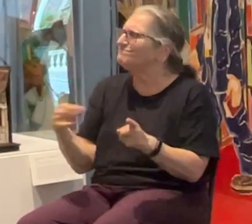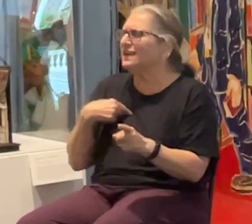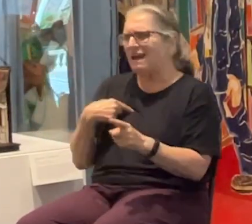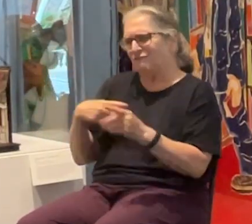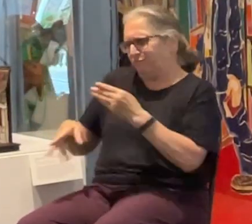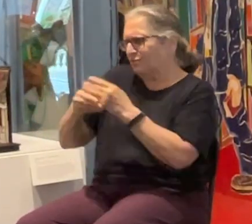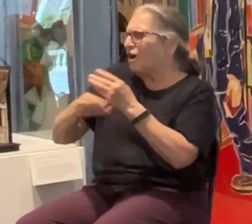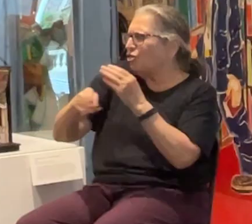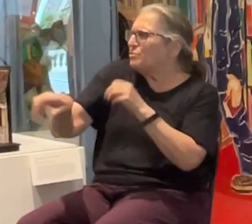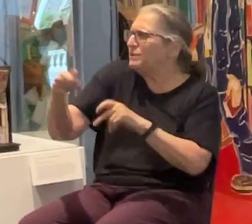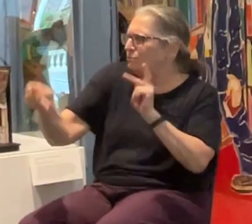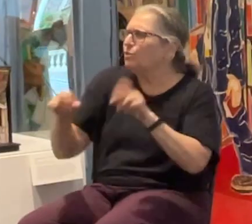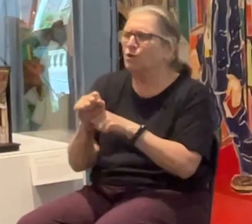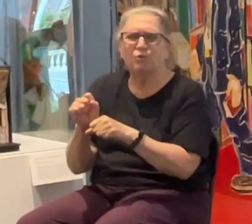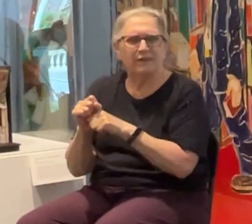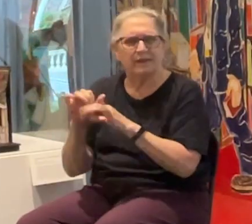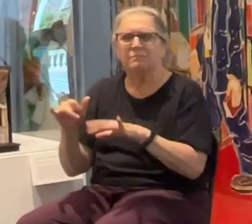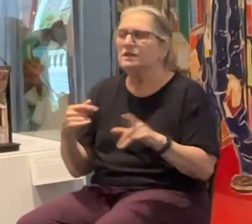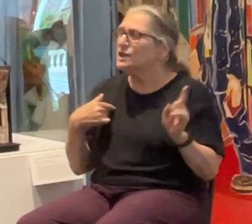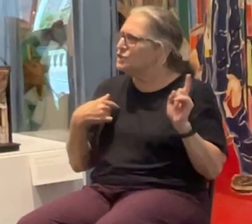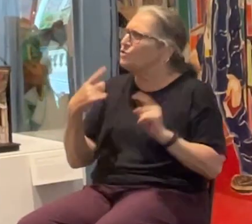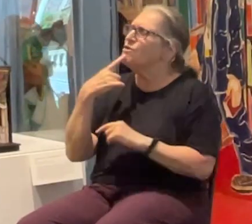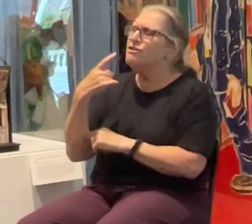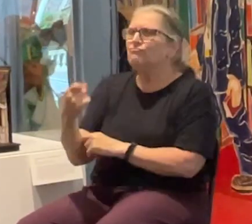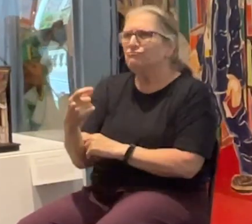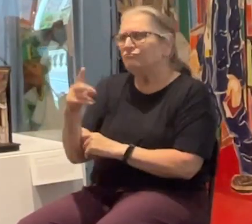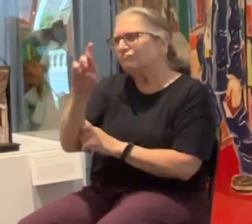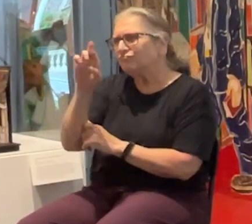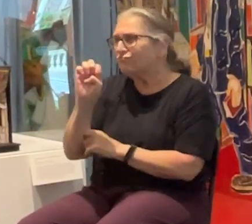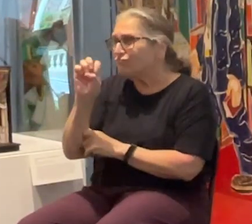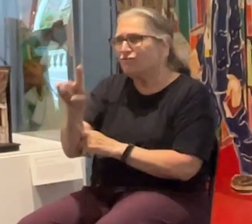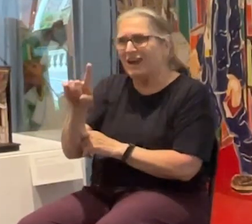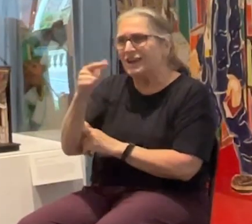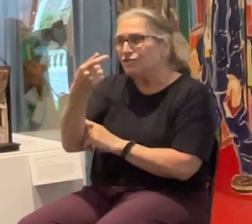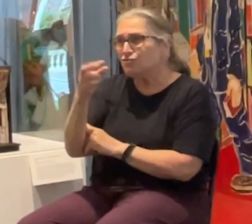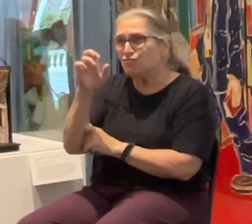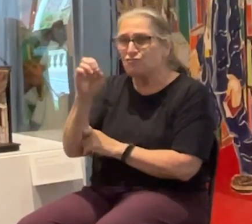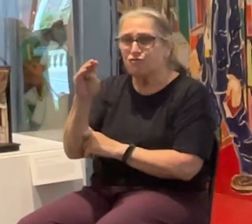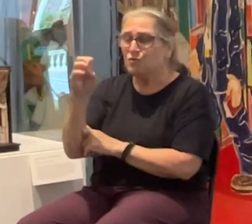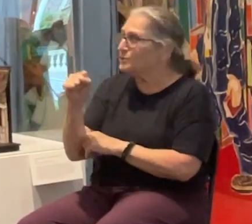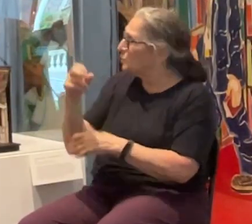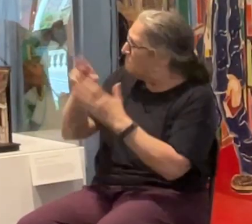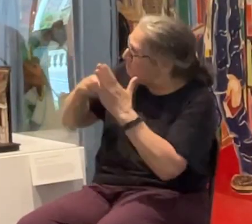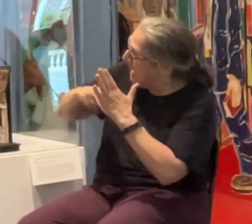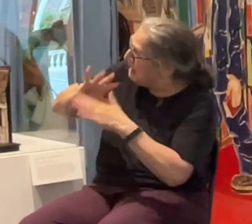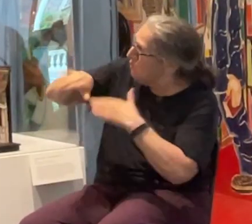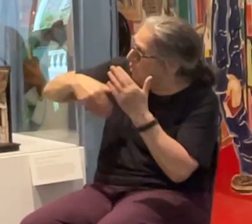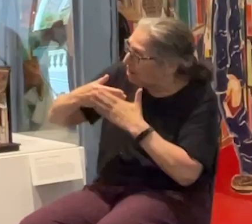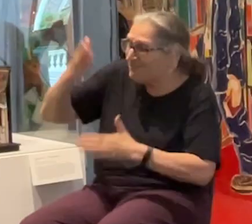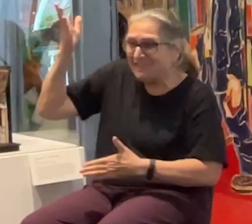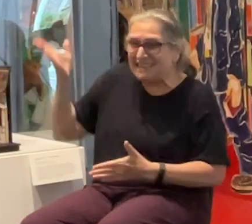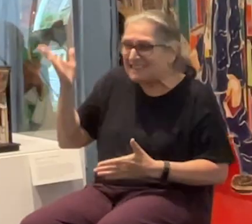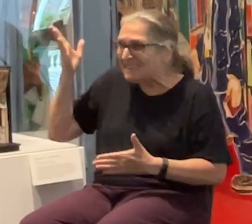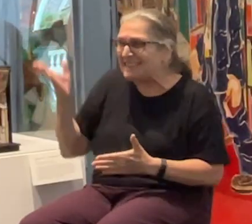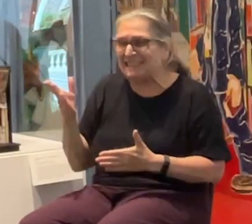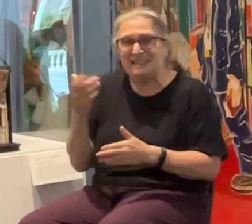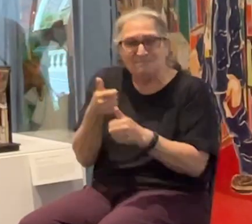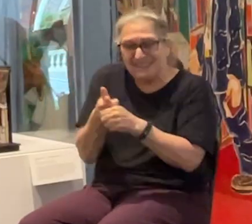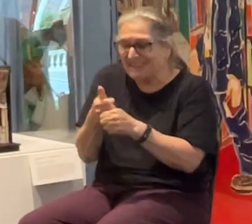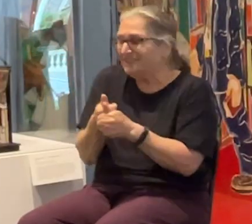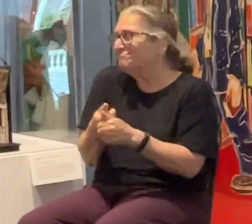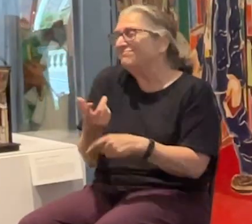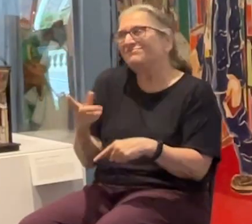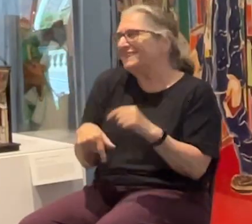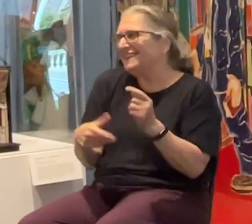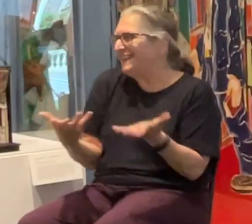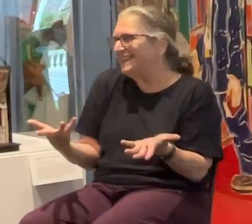no way that Red Grooms, you know, even in his prime, could paint this many things all by himself. So he's always working with a lot of assistants, and I've